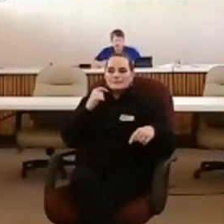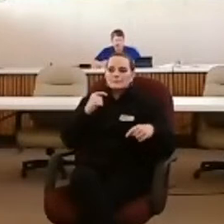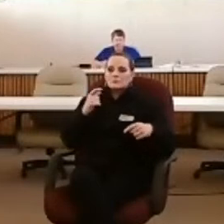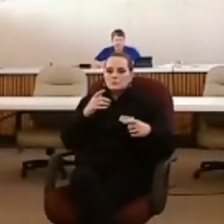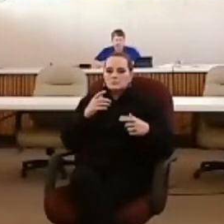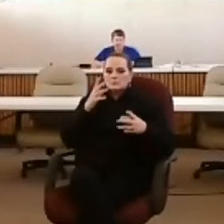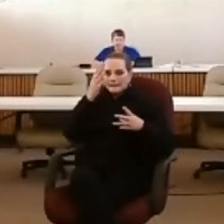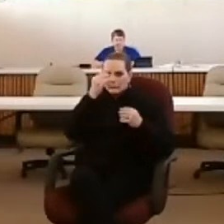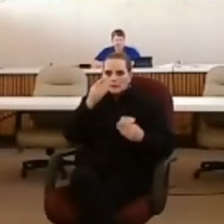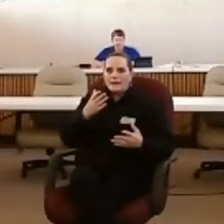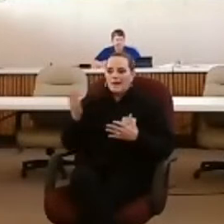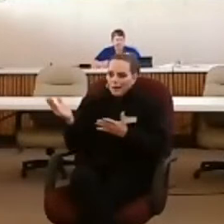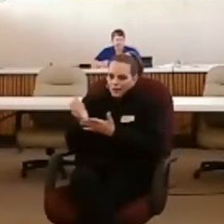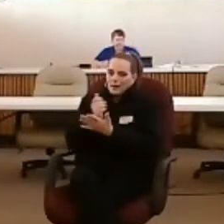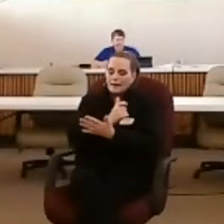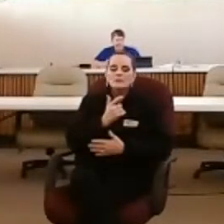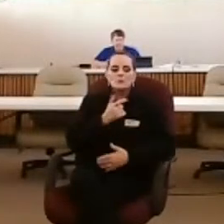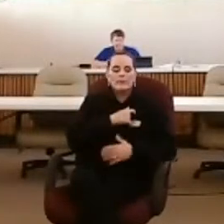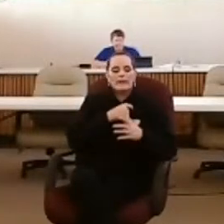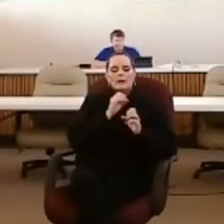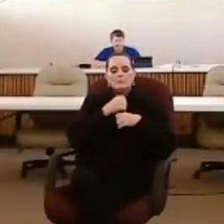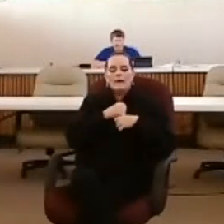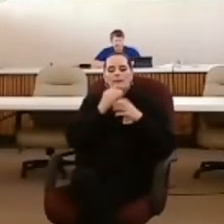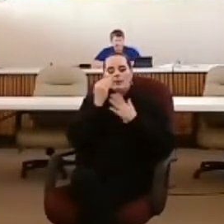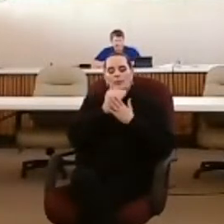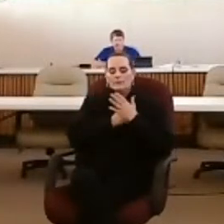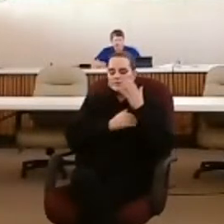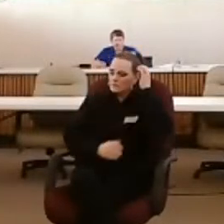we can do this list